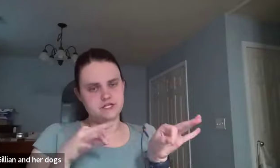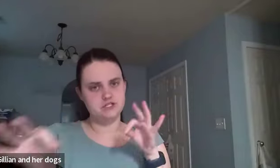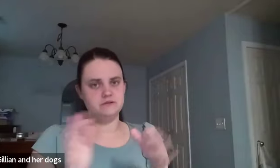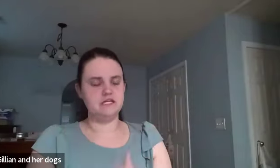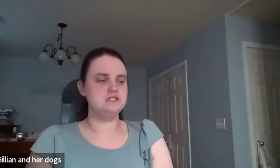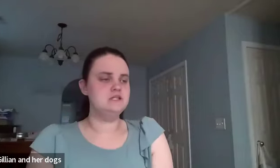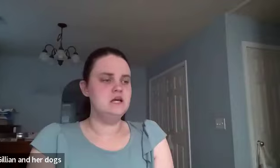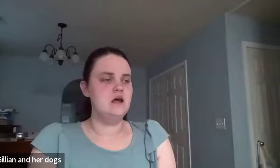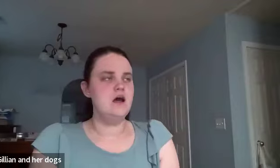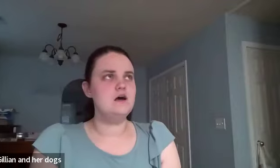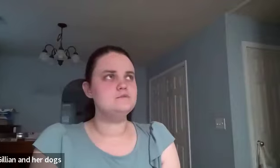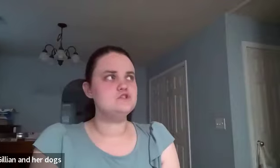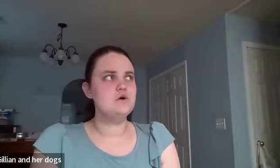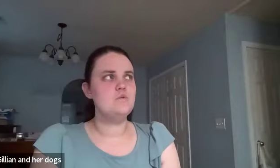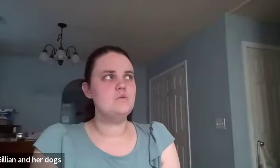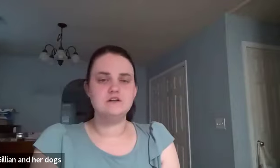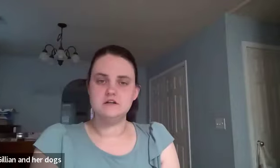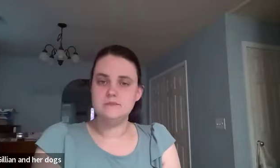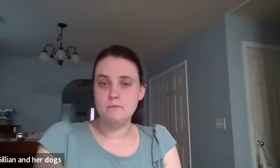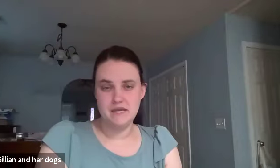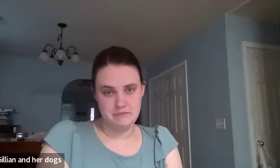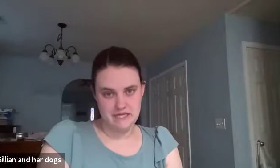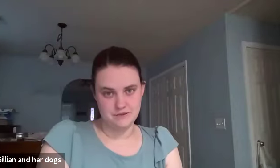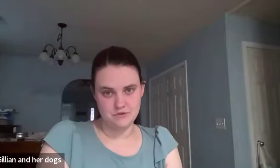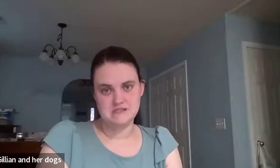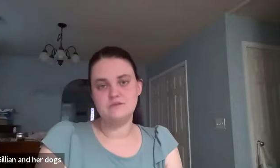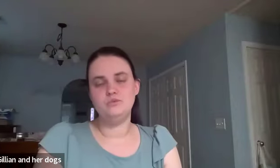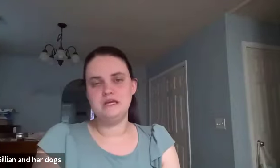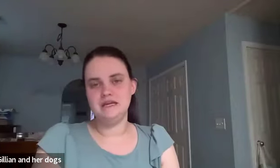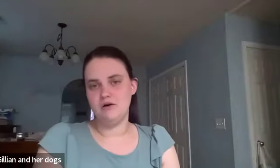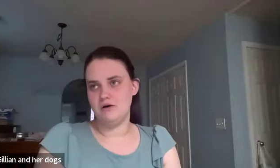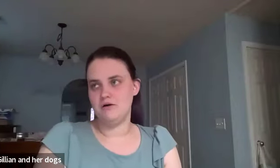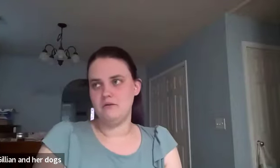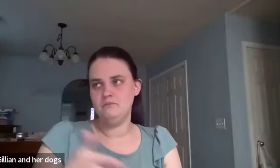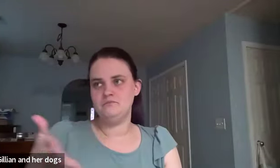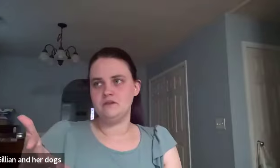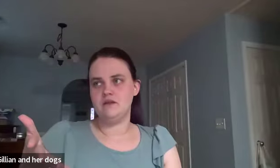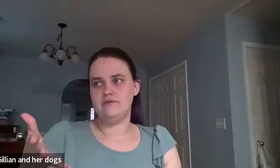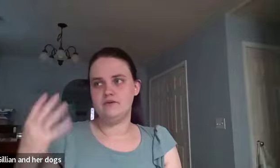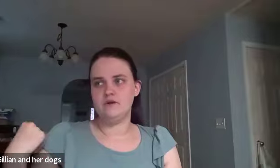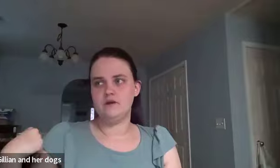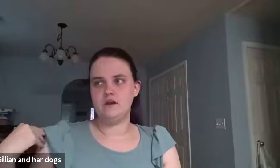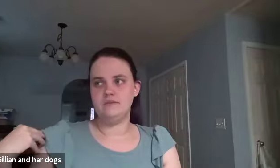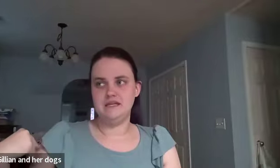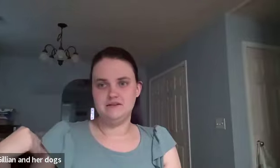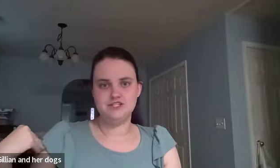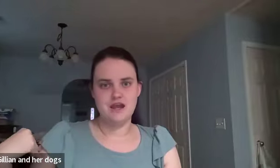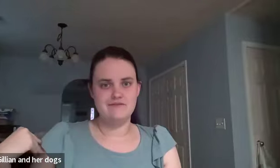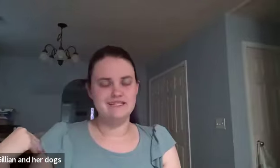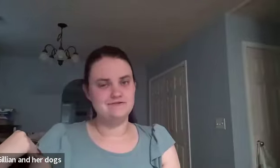clarification explanation. So when talking about baby animals, we all for in English have a